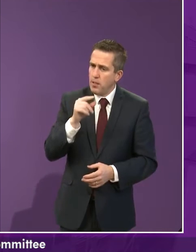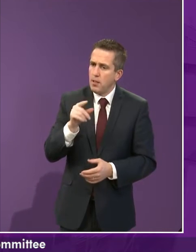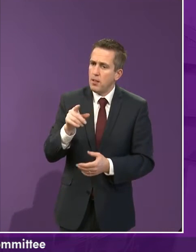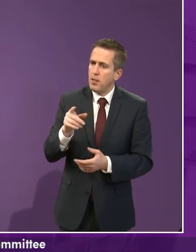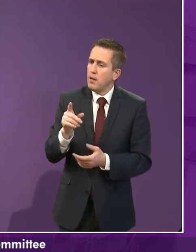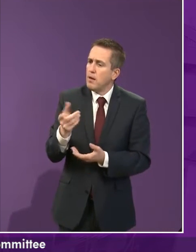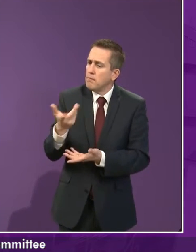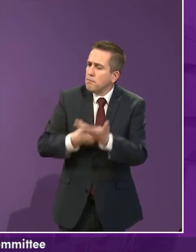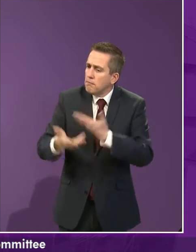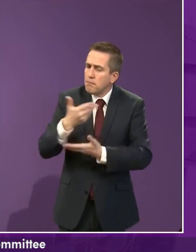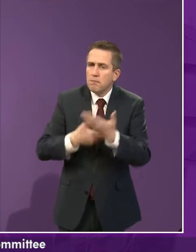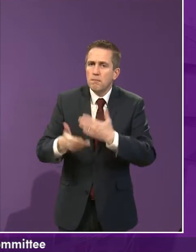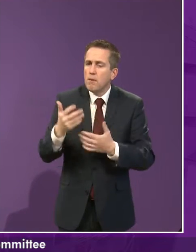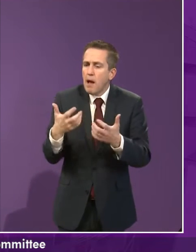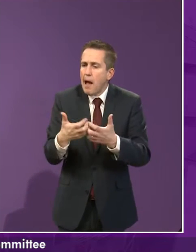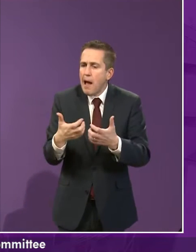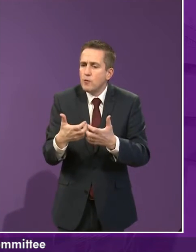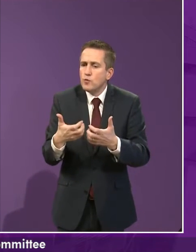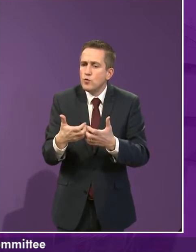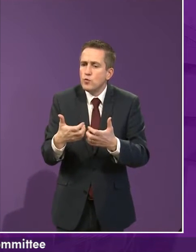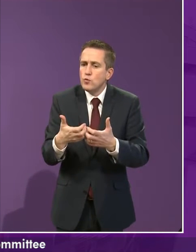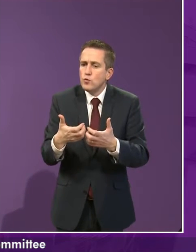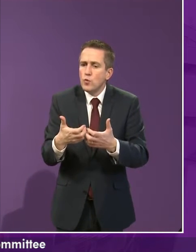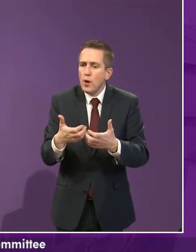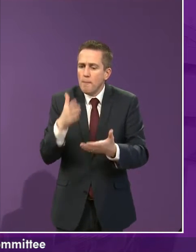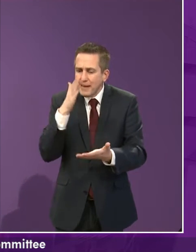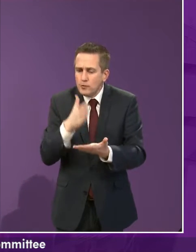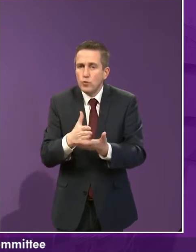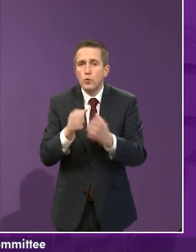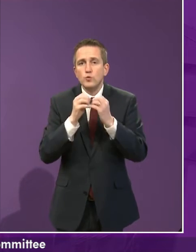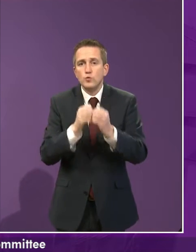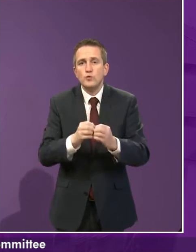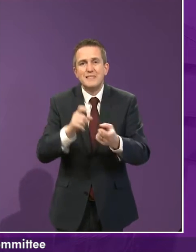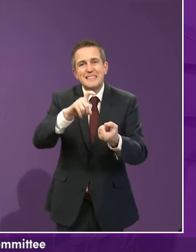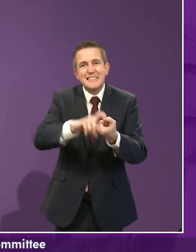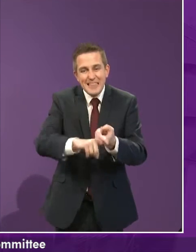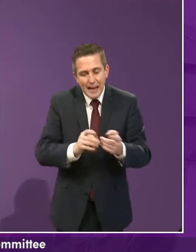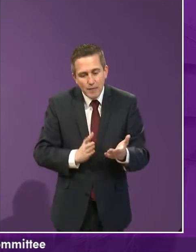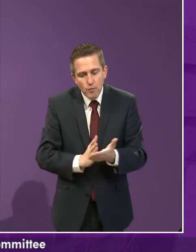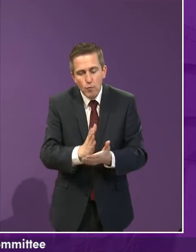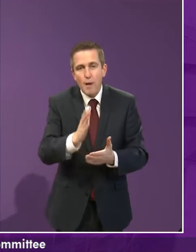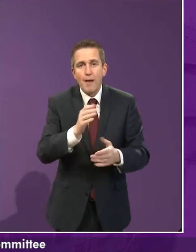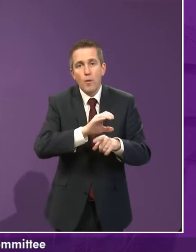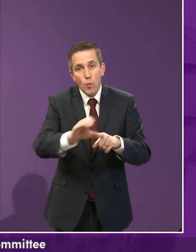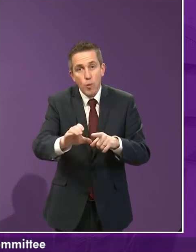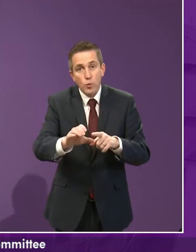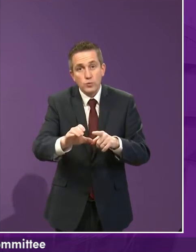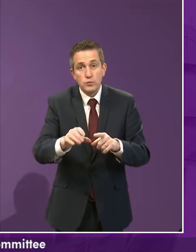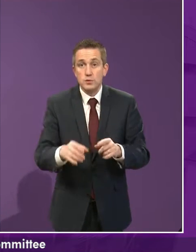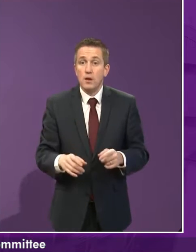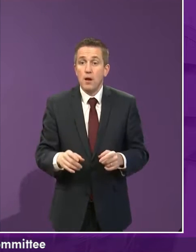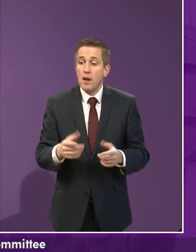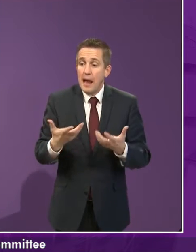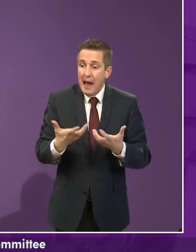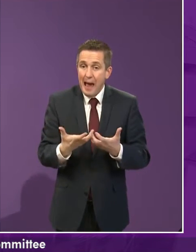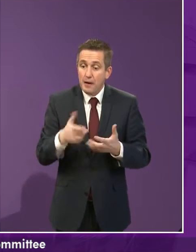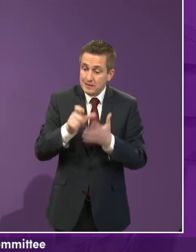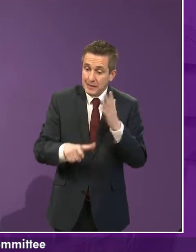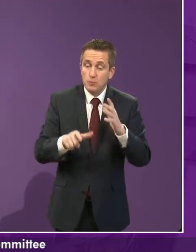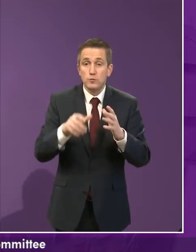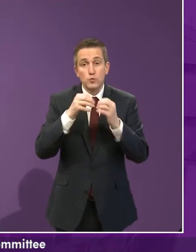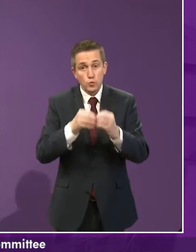what mechanisms, if any, you employ to keep students in post once we've got them there, particularly if they're affected by disability, so